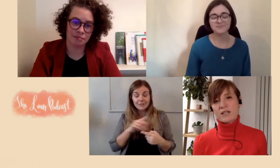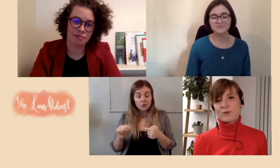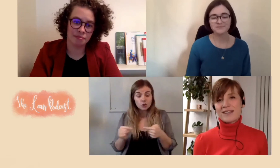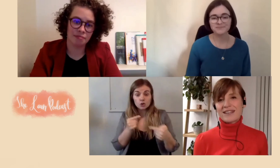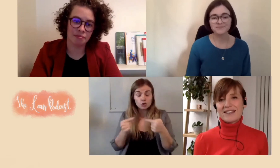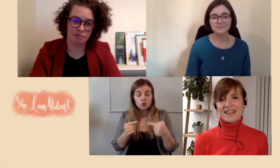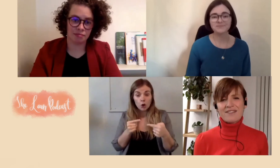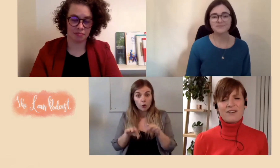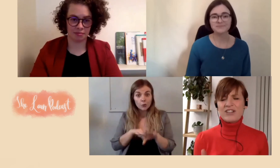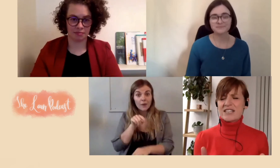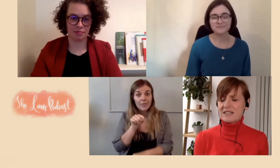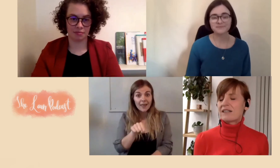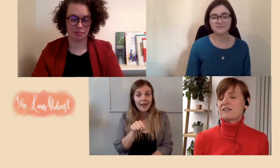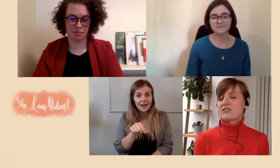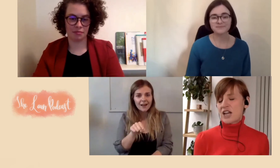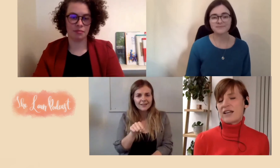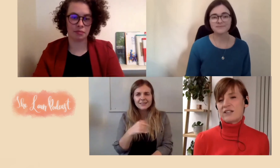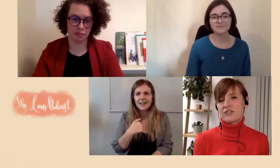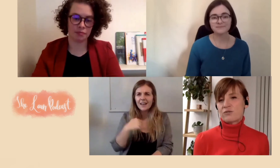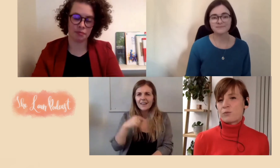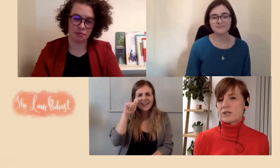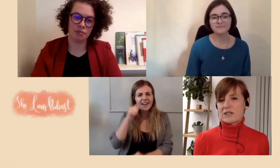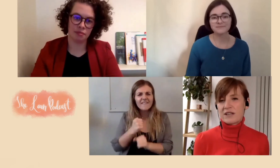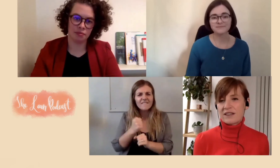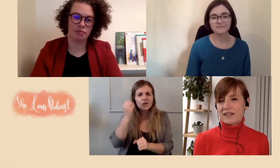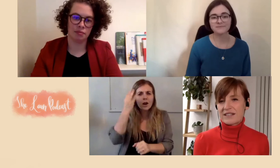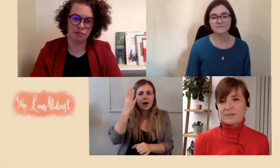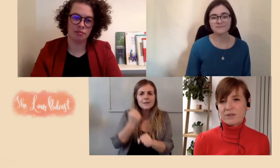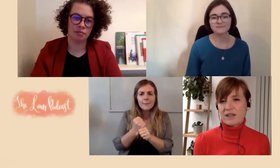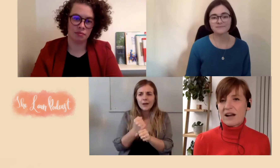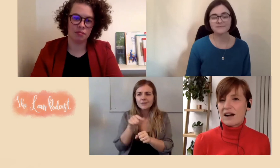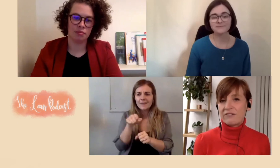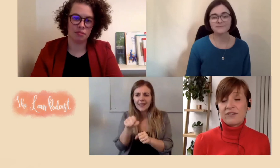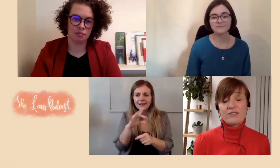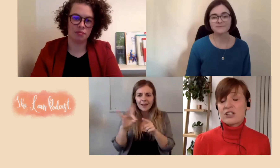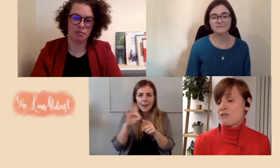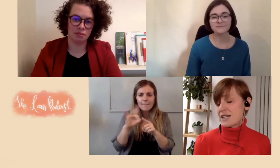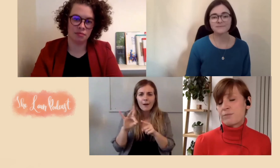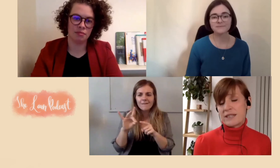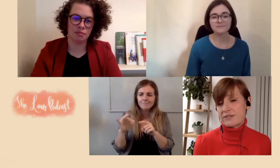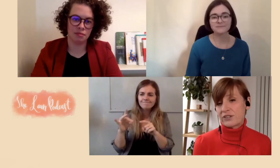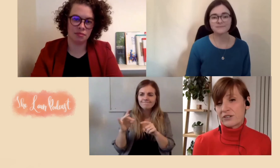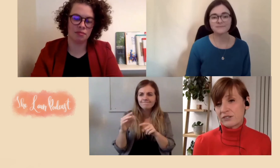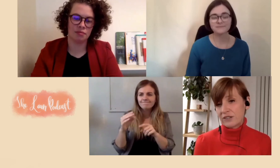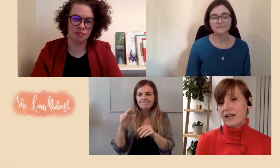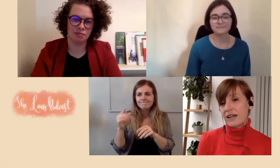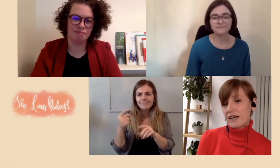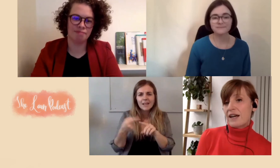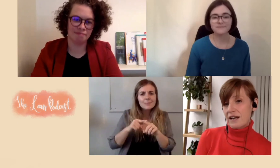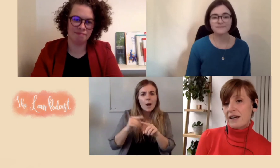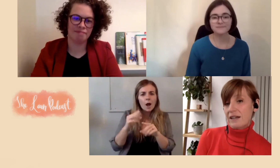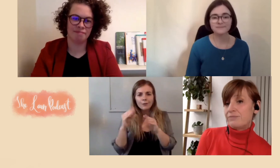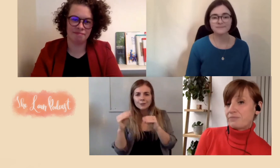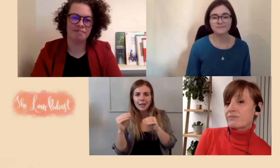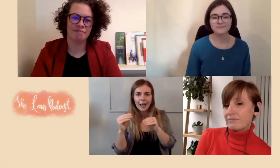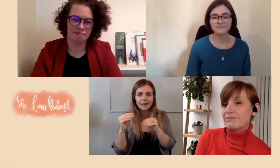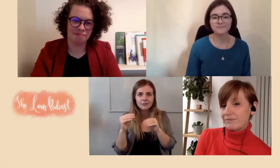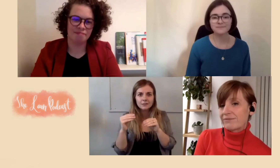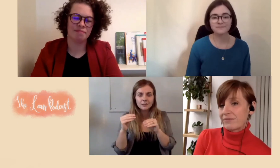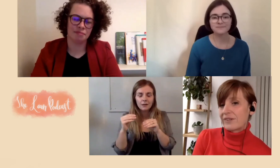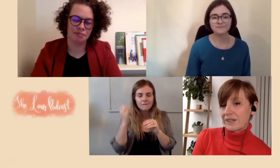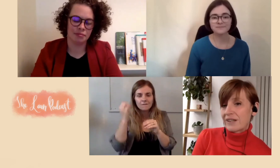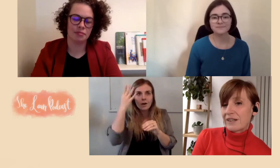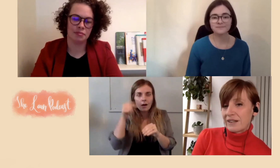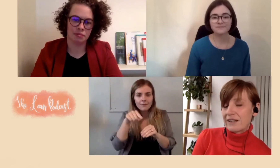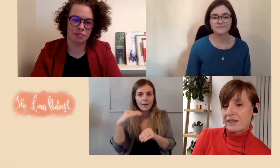I had with people. Until I didn't have it anymore. So that even that walking down the corridor, or walking to the car park,